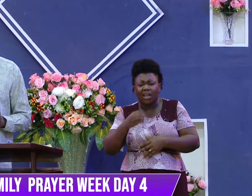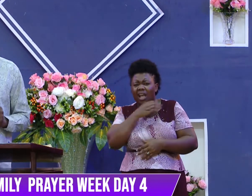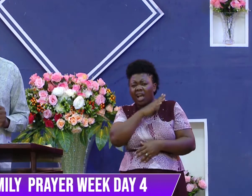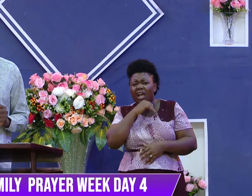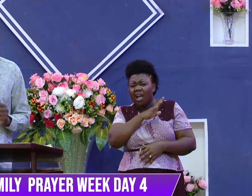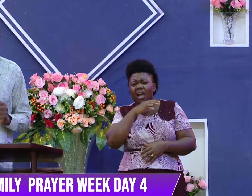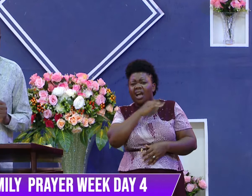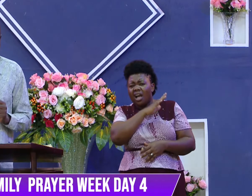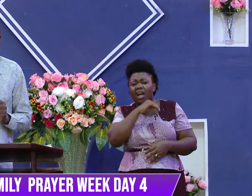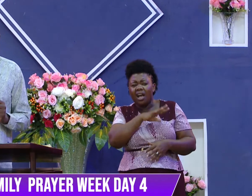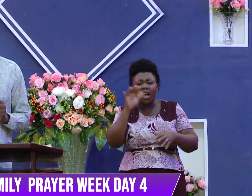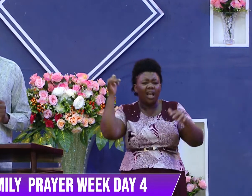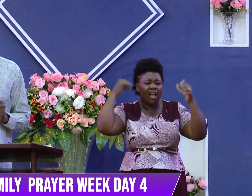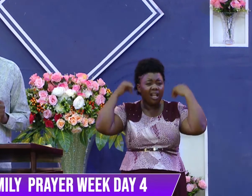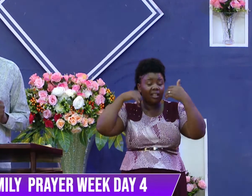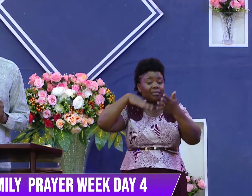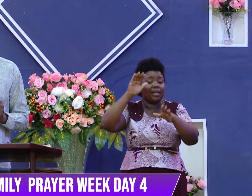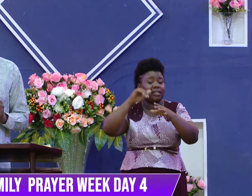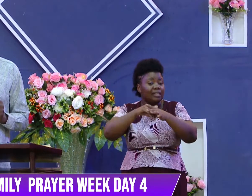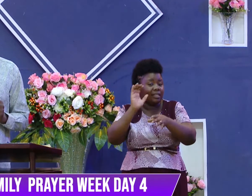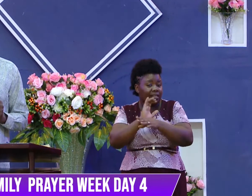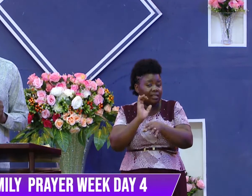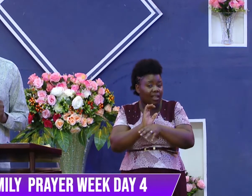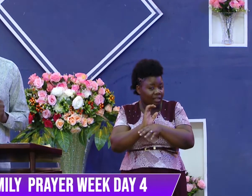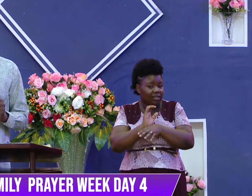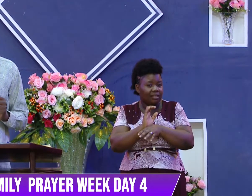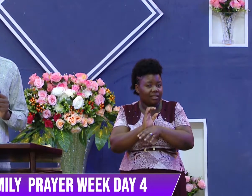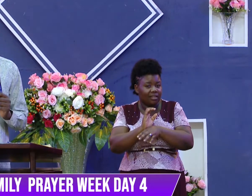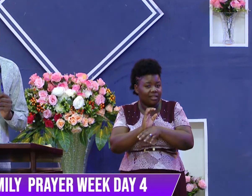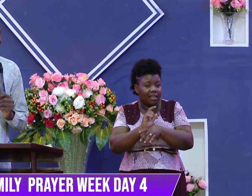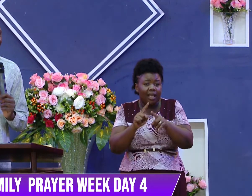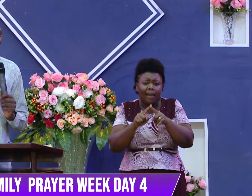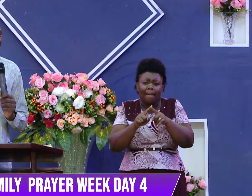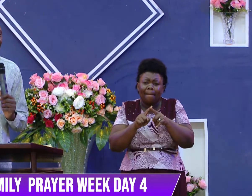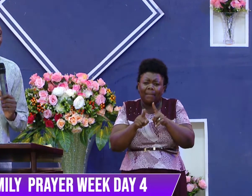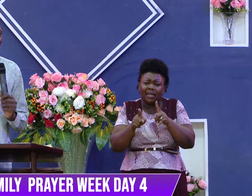The character of us, the sons of God, maybe we make a lot of noise in church.